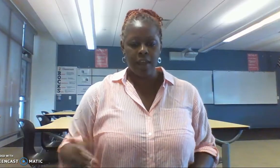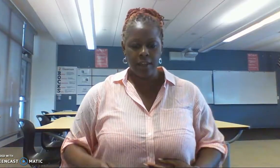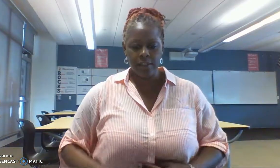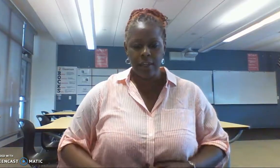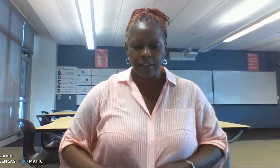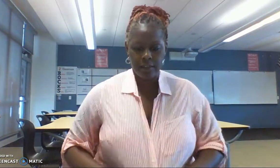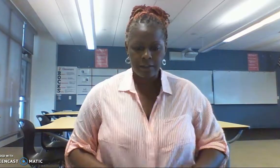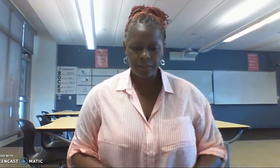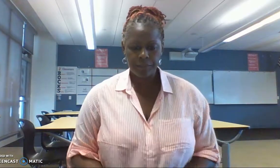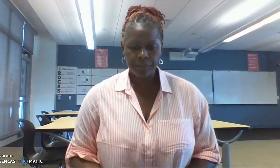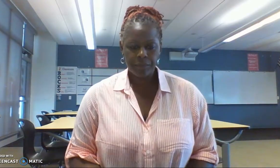is negative.